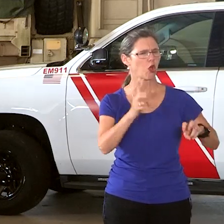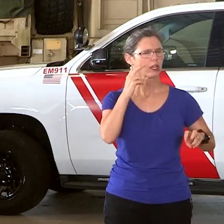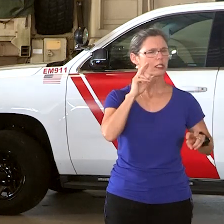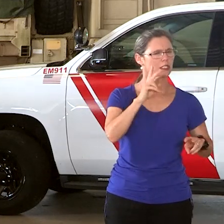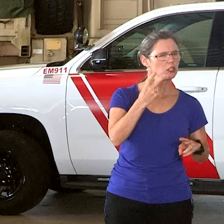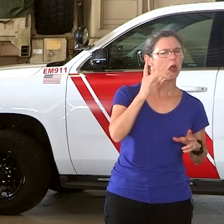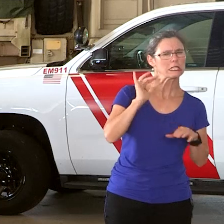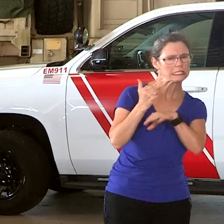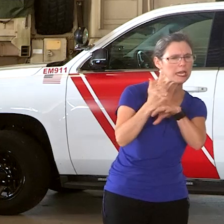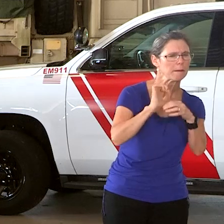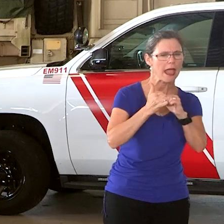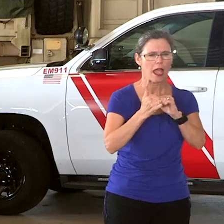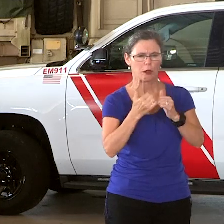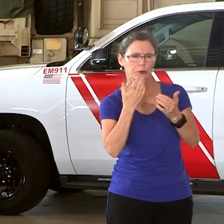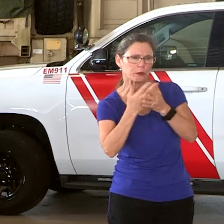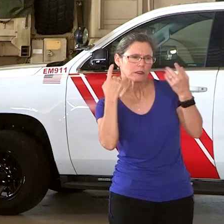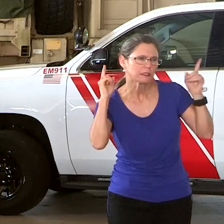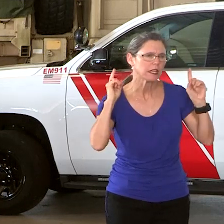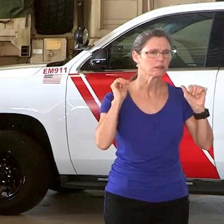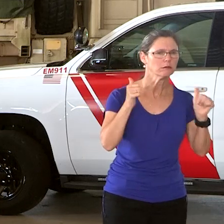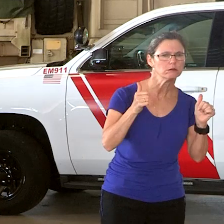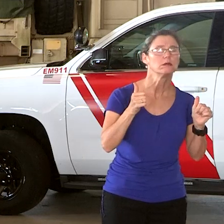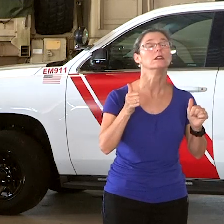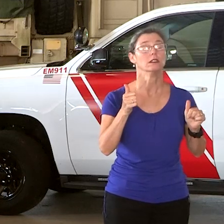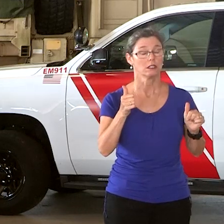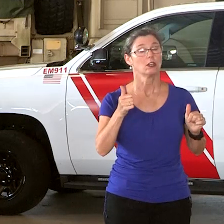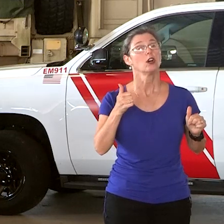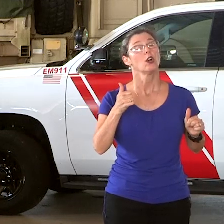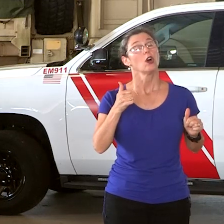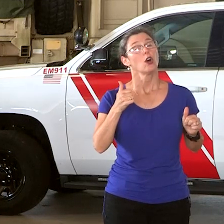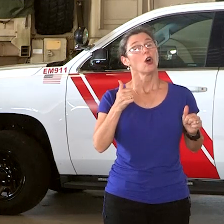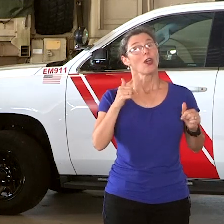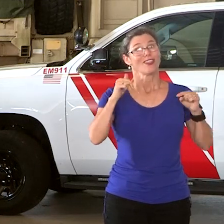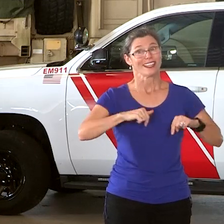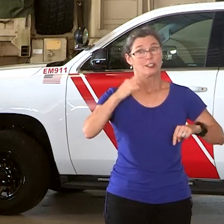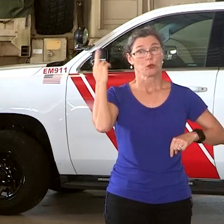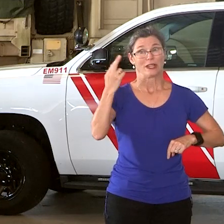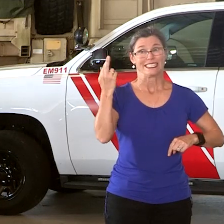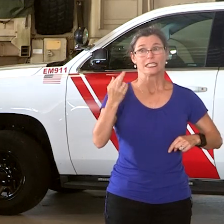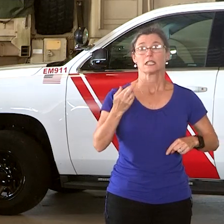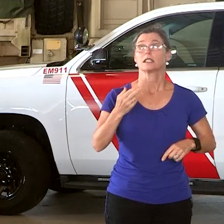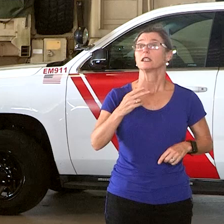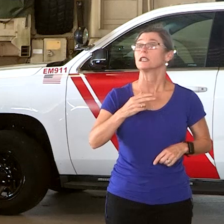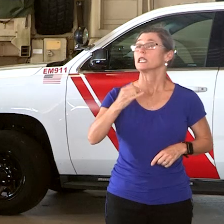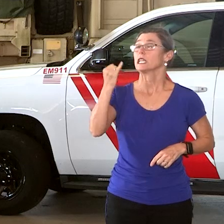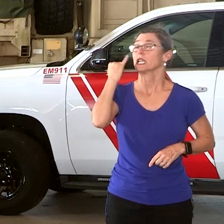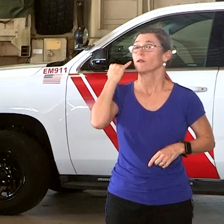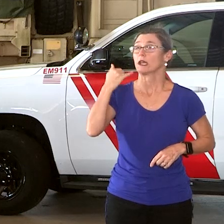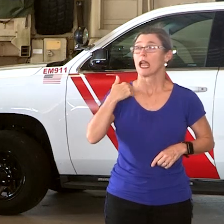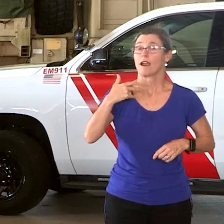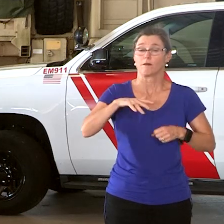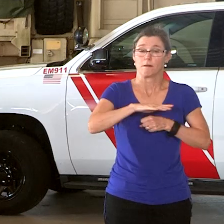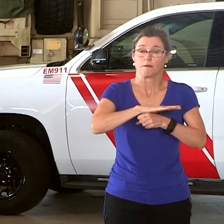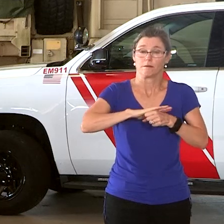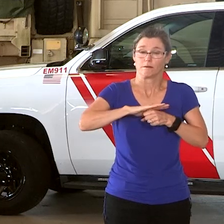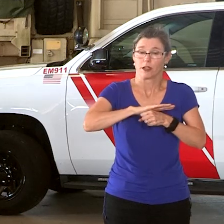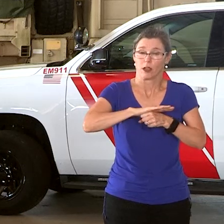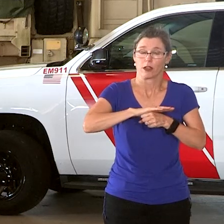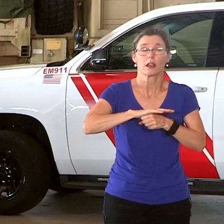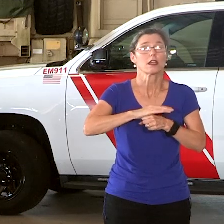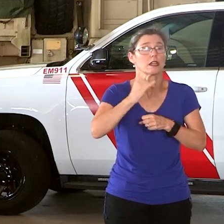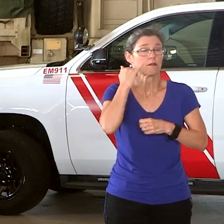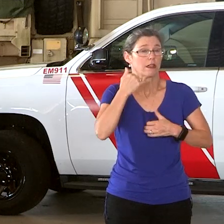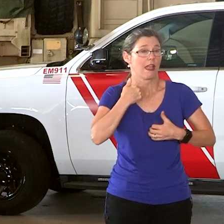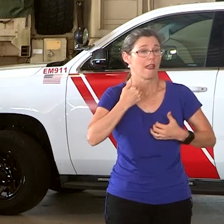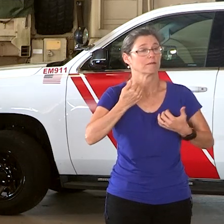on the front line. And it was determined to try to identify a high-risk population that, if infected,